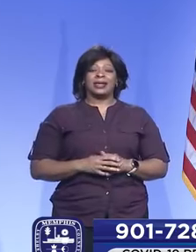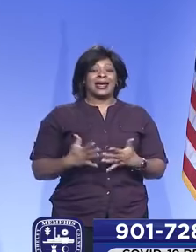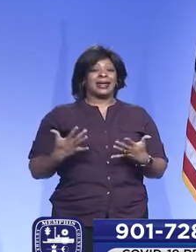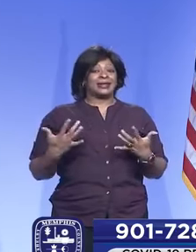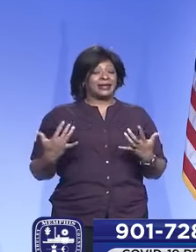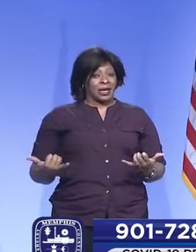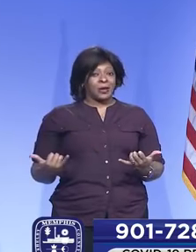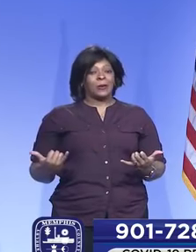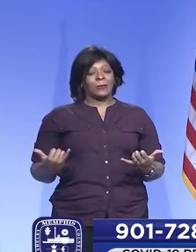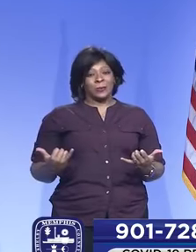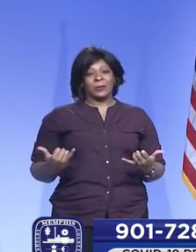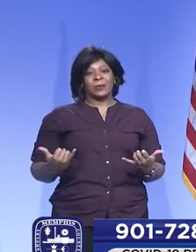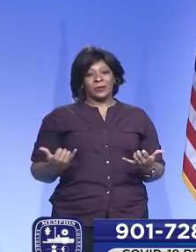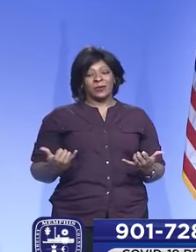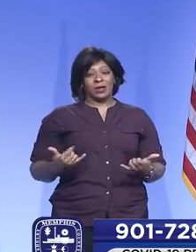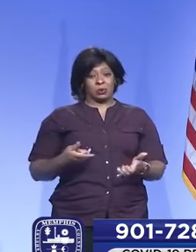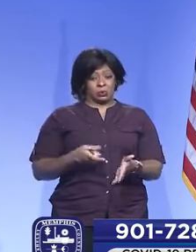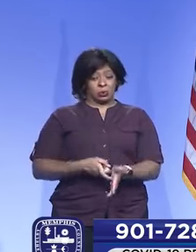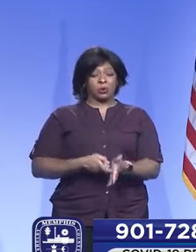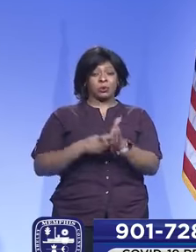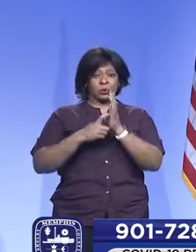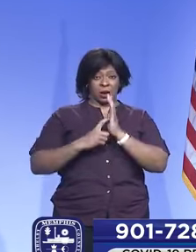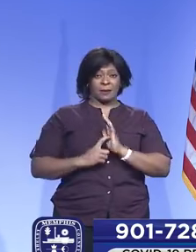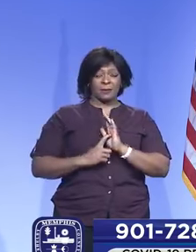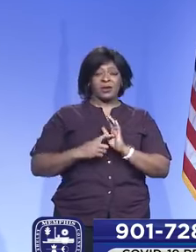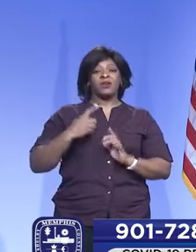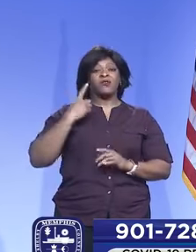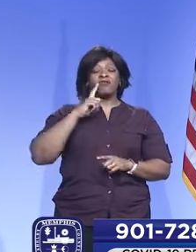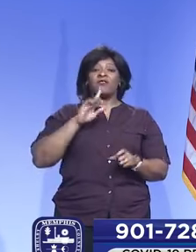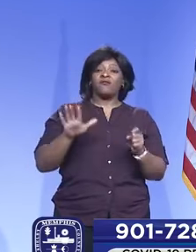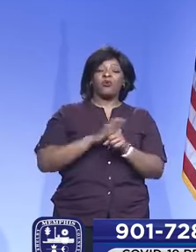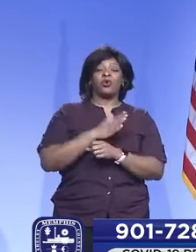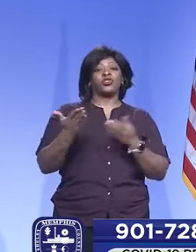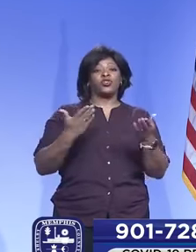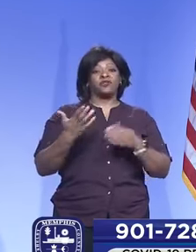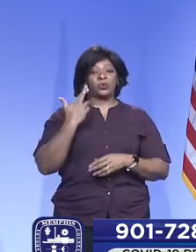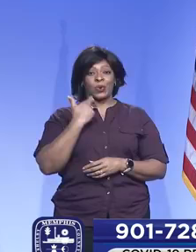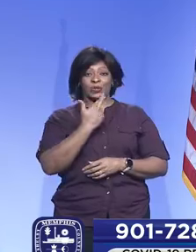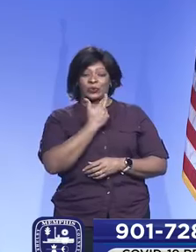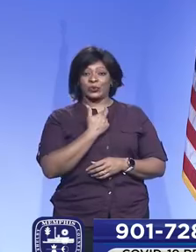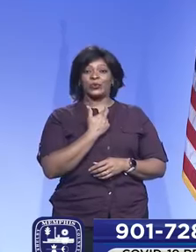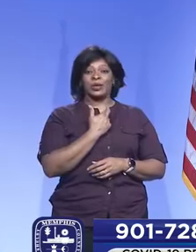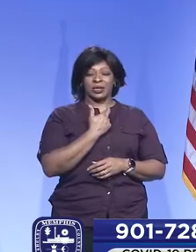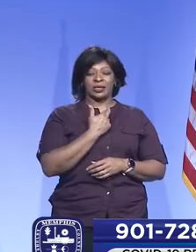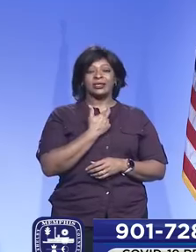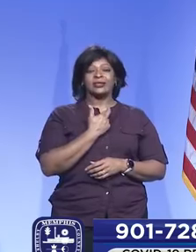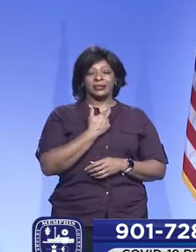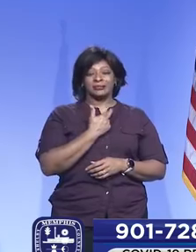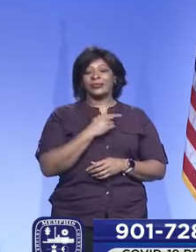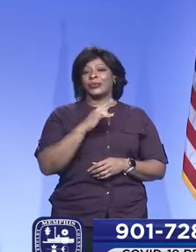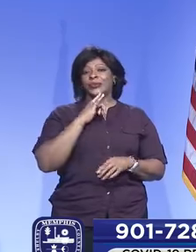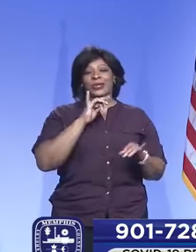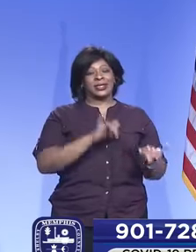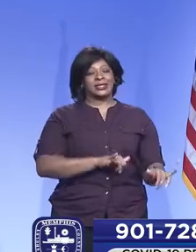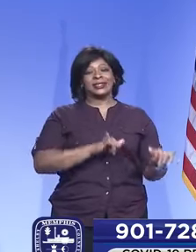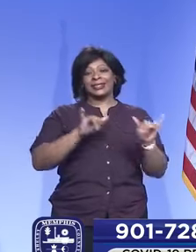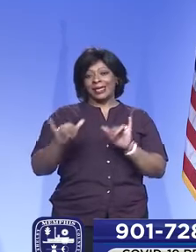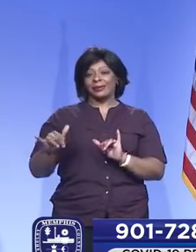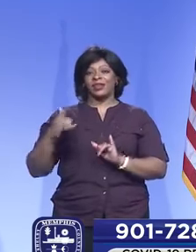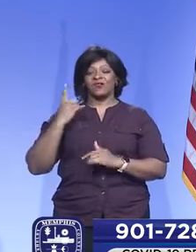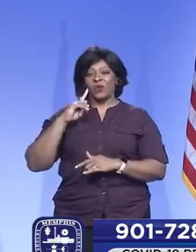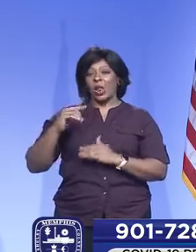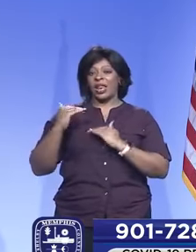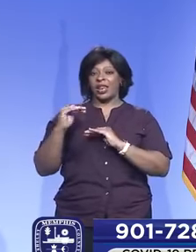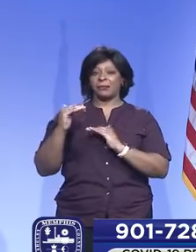now the requirements for full service restaurants are the same for limited